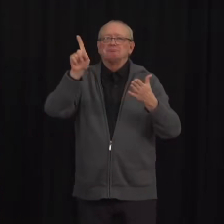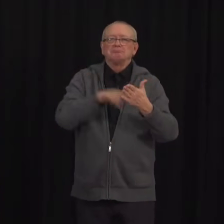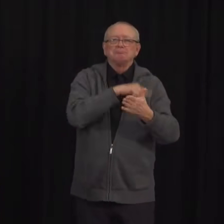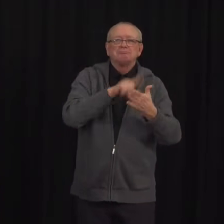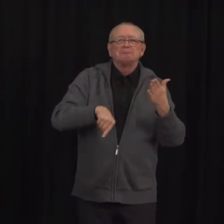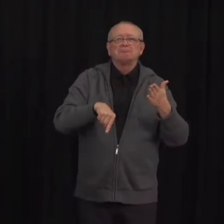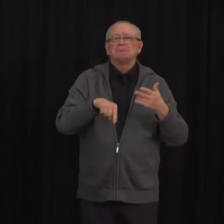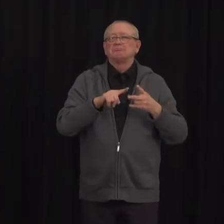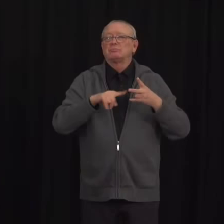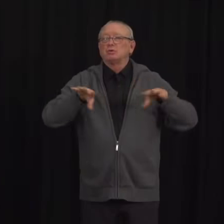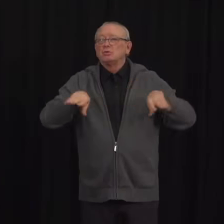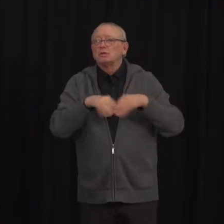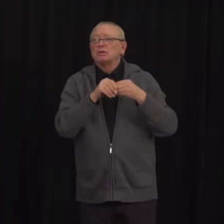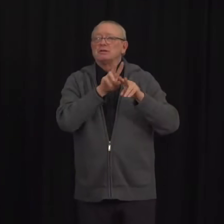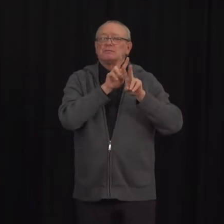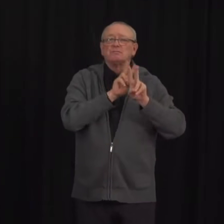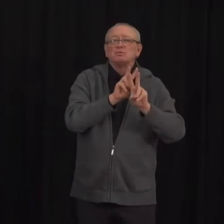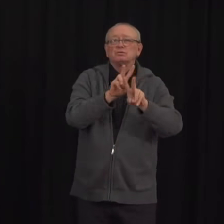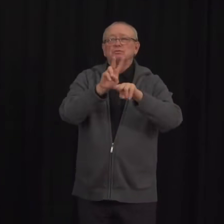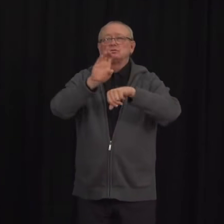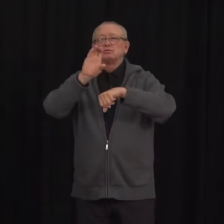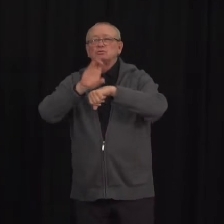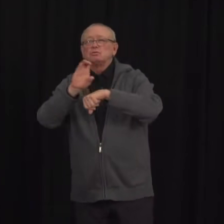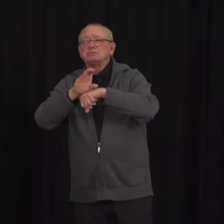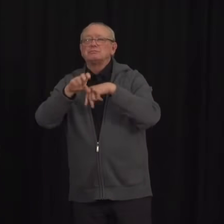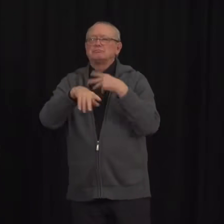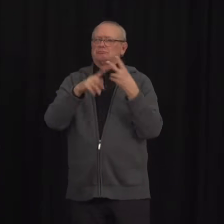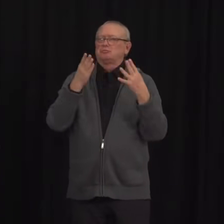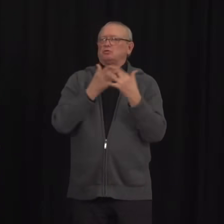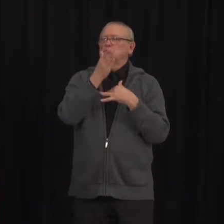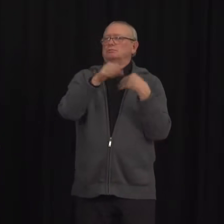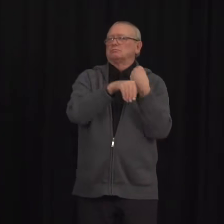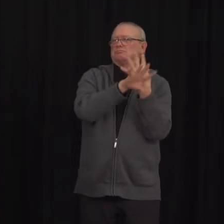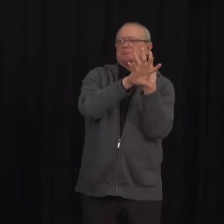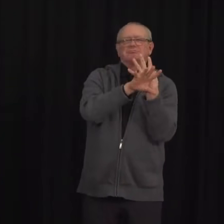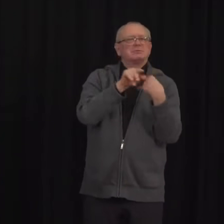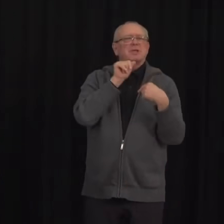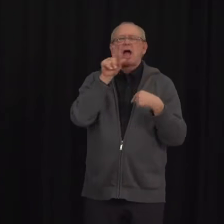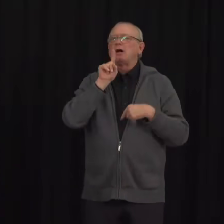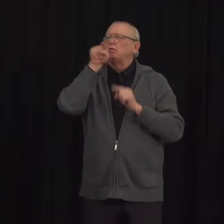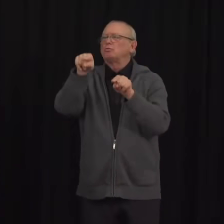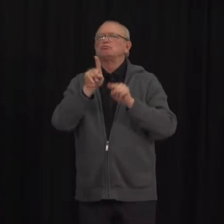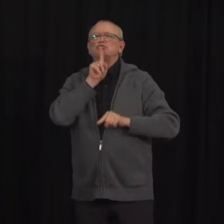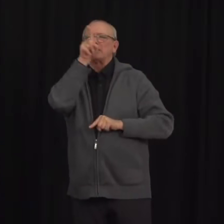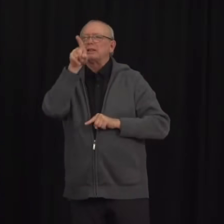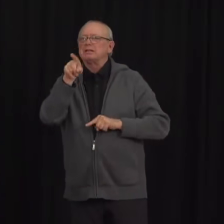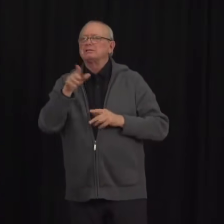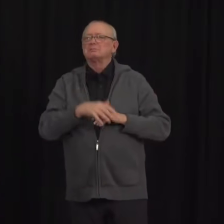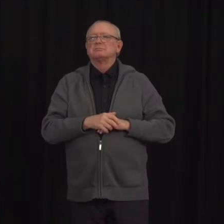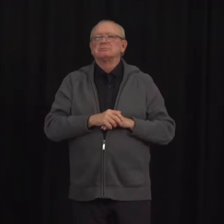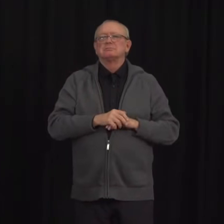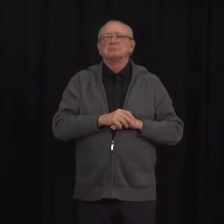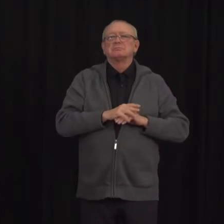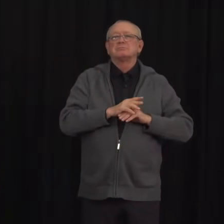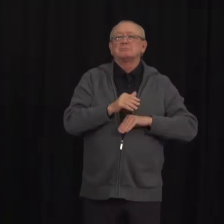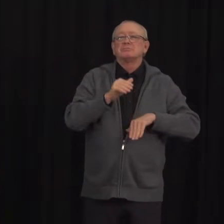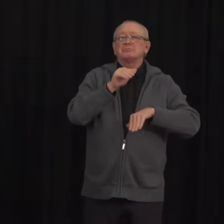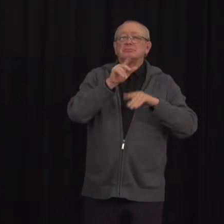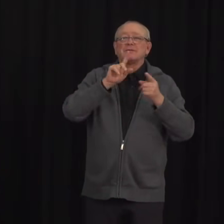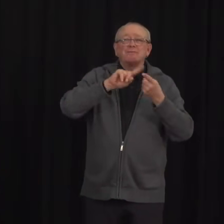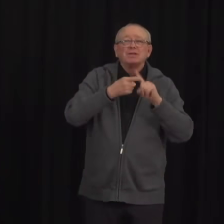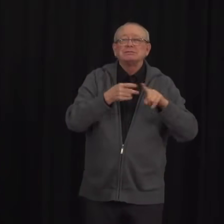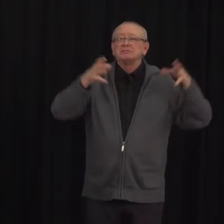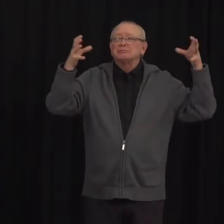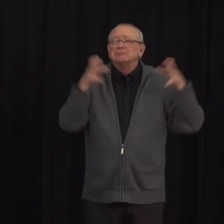or faith-based service virtually instead of in person, or you postponed a movie night at your house with friends or a birthday dinner